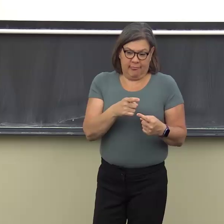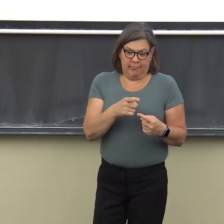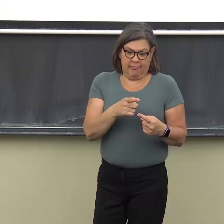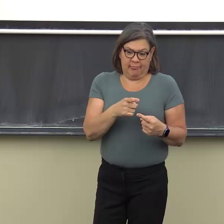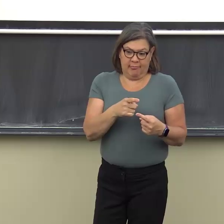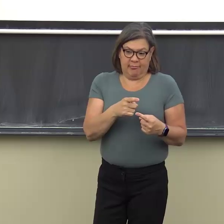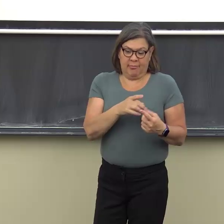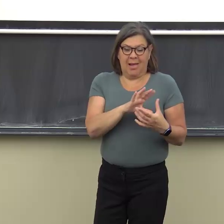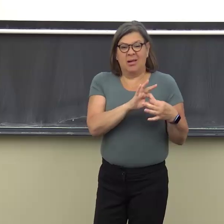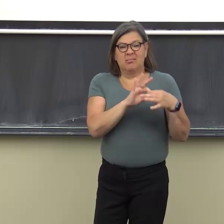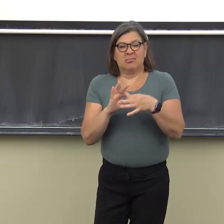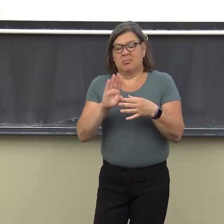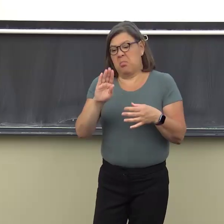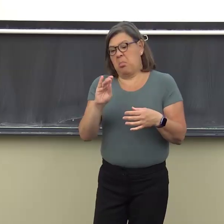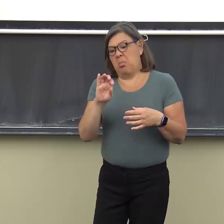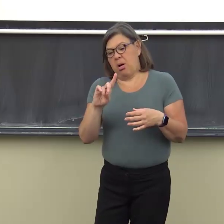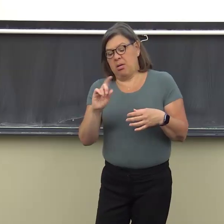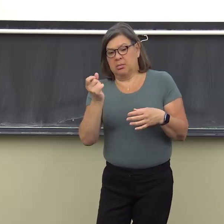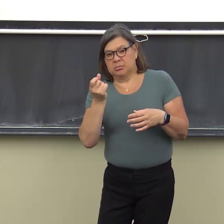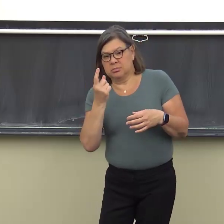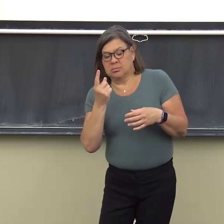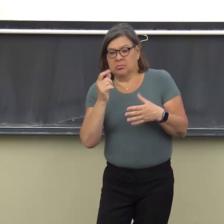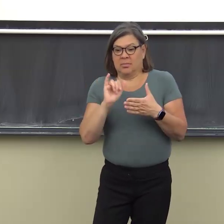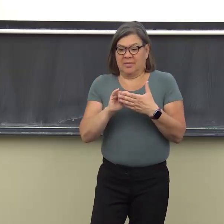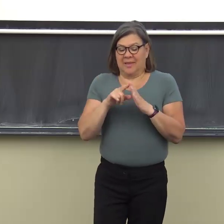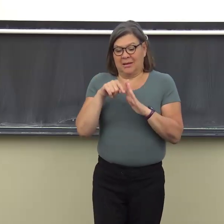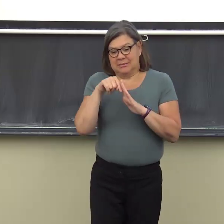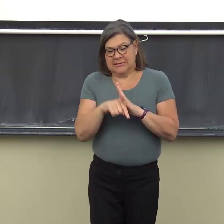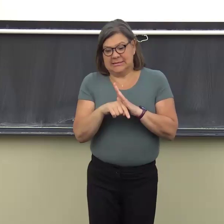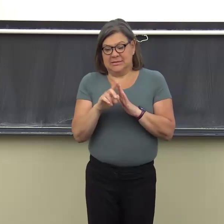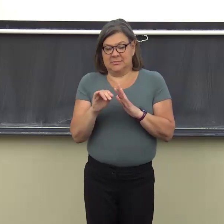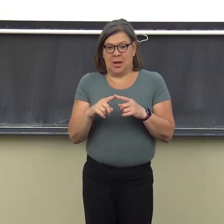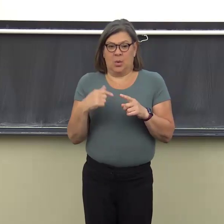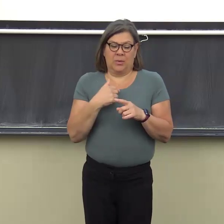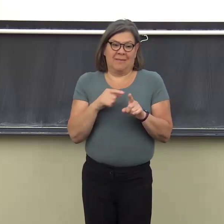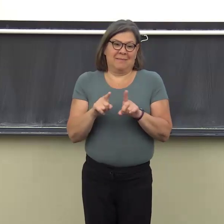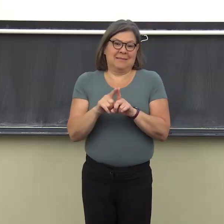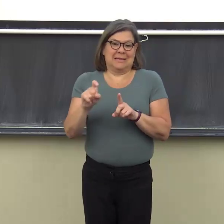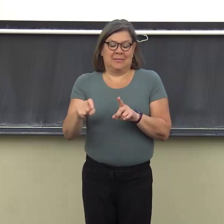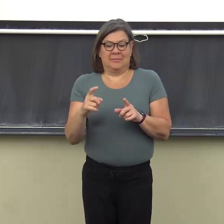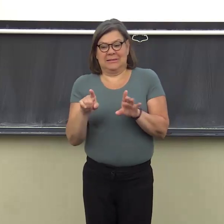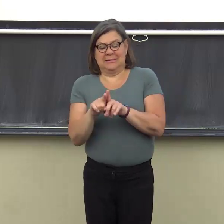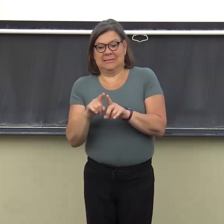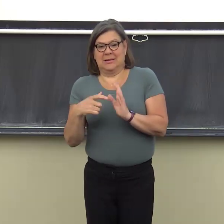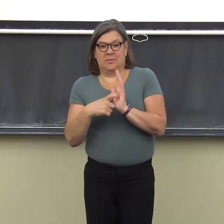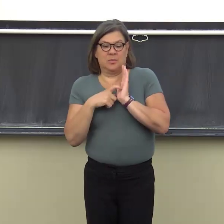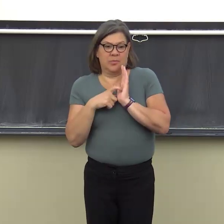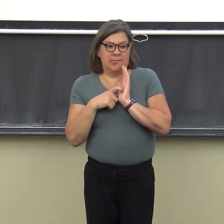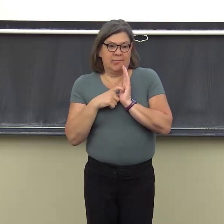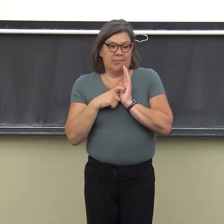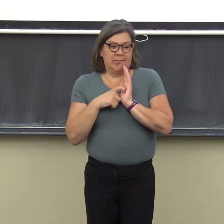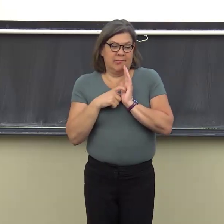there's a bond and an understanding that deep down we have the same needs, we have the same requirements,